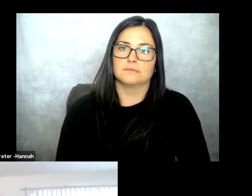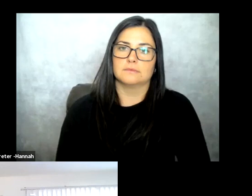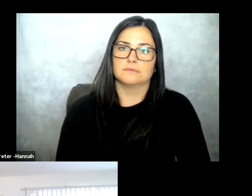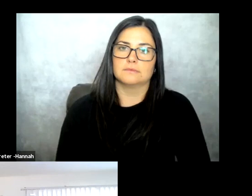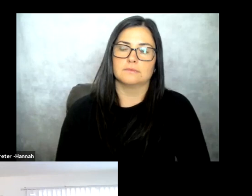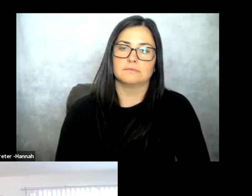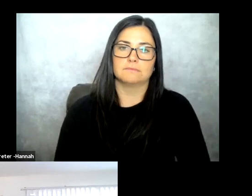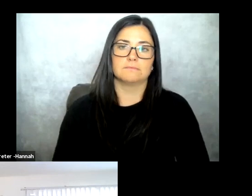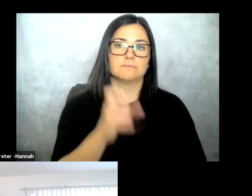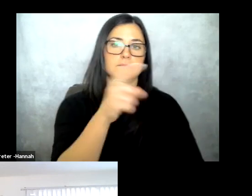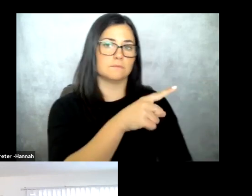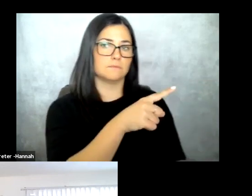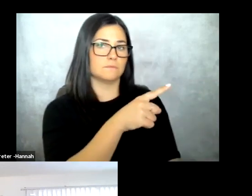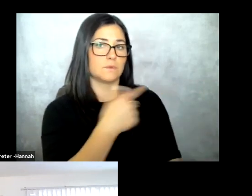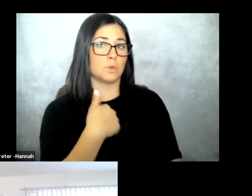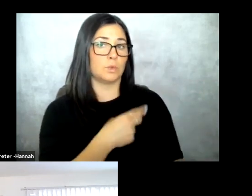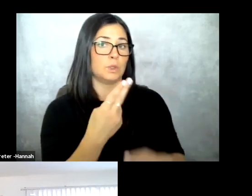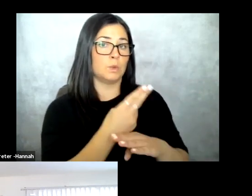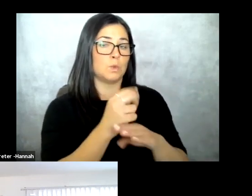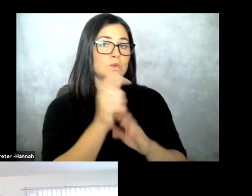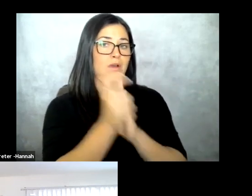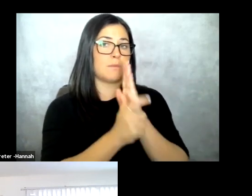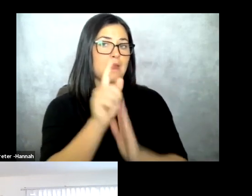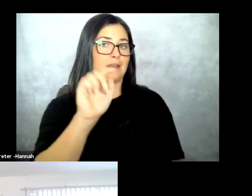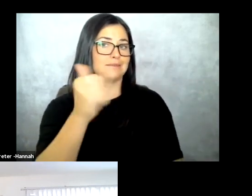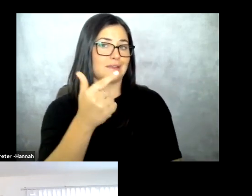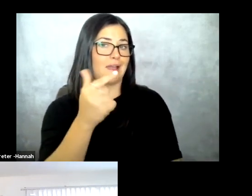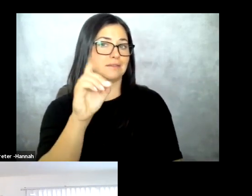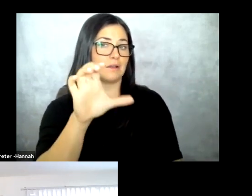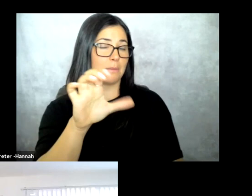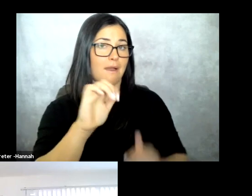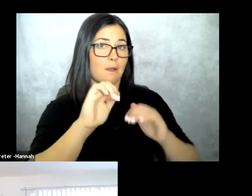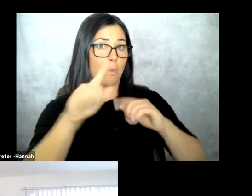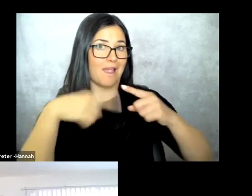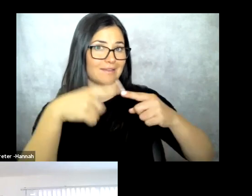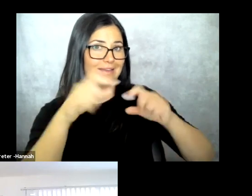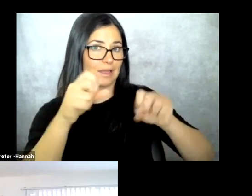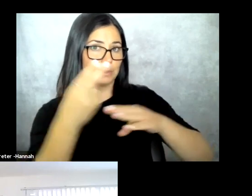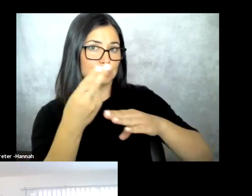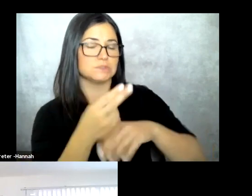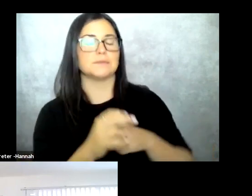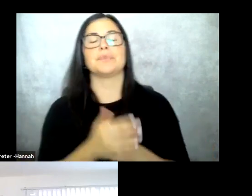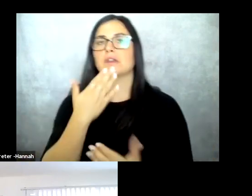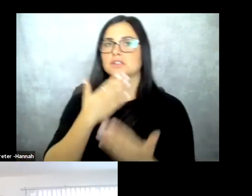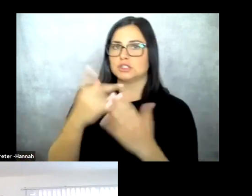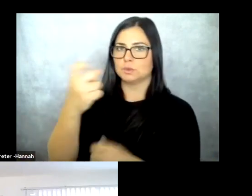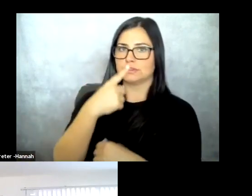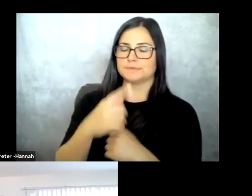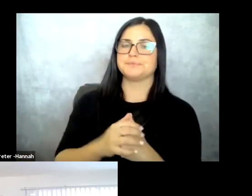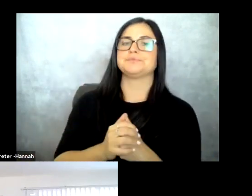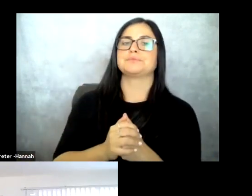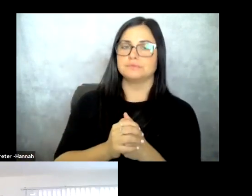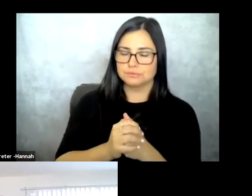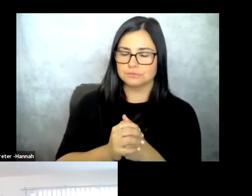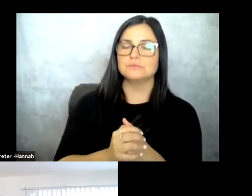Shawn, when can we use auto tag document? That's a good question. So that is something